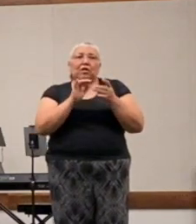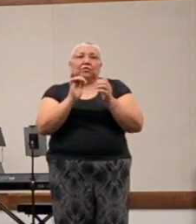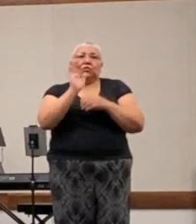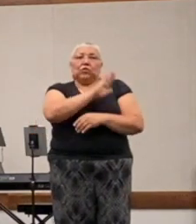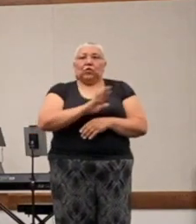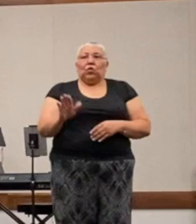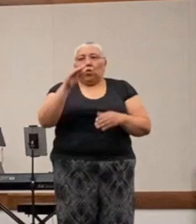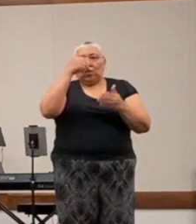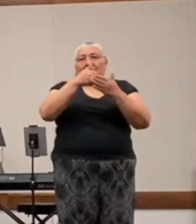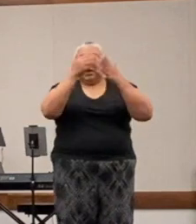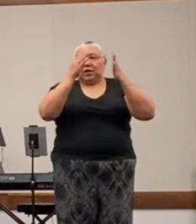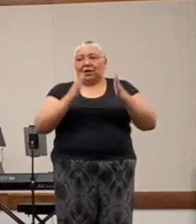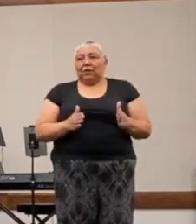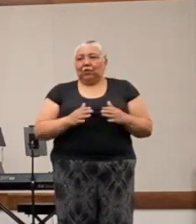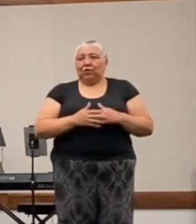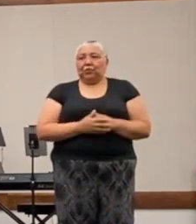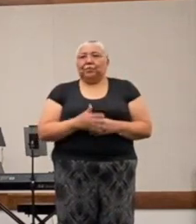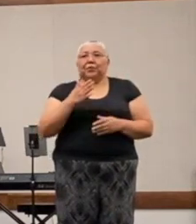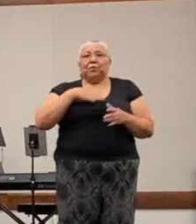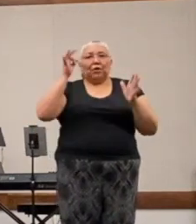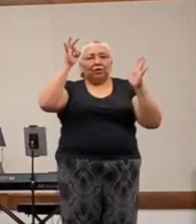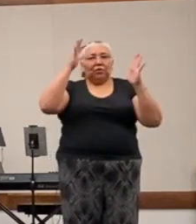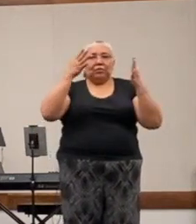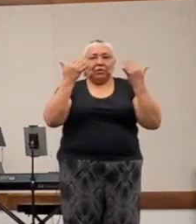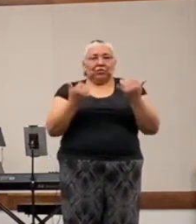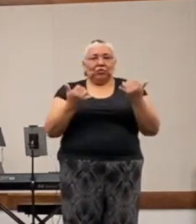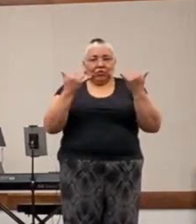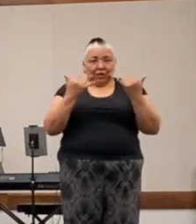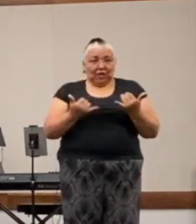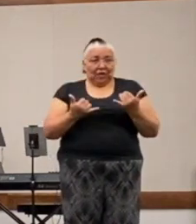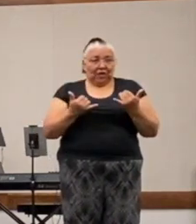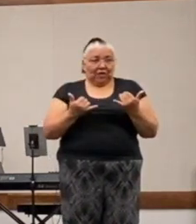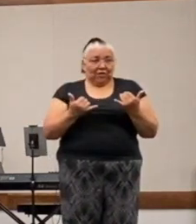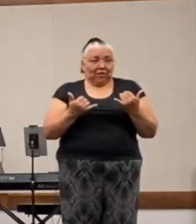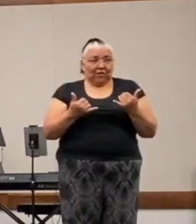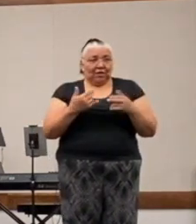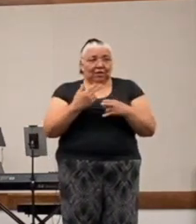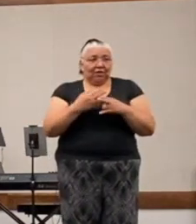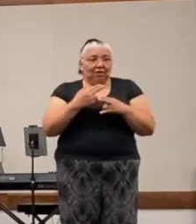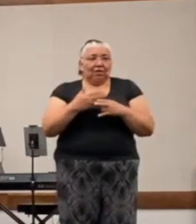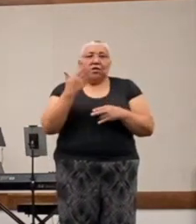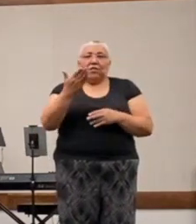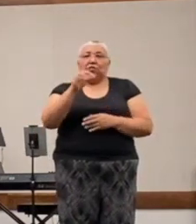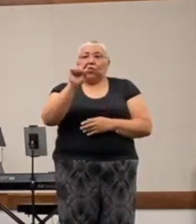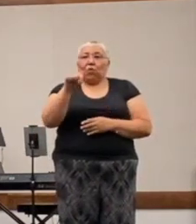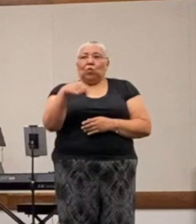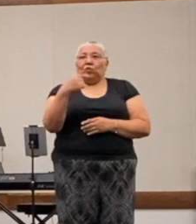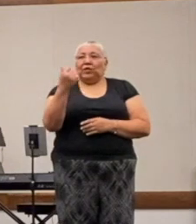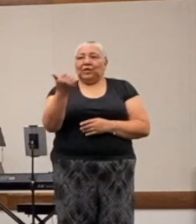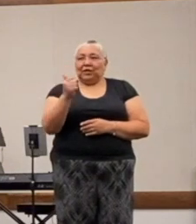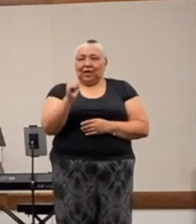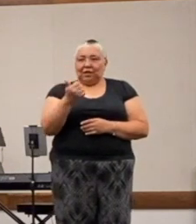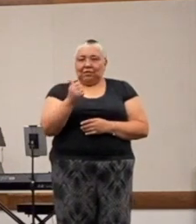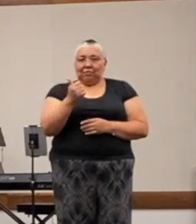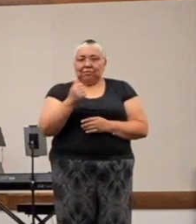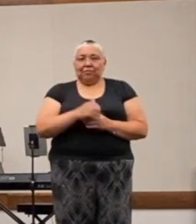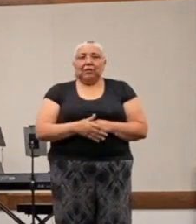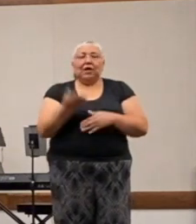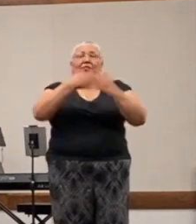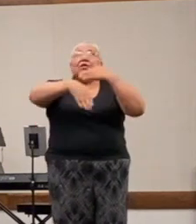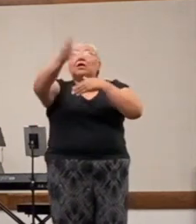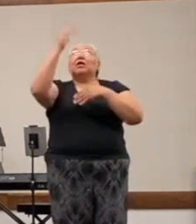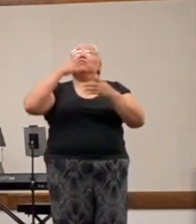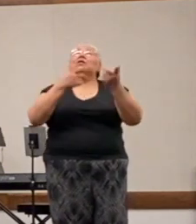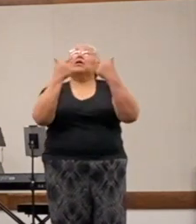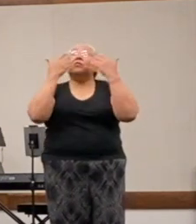your neighbor. My sermon title today is called There's Only Ten. Heavenly Father, we